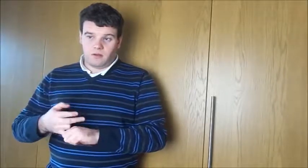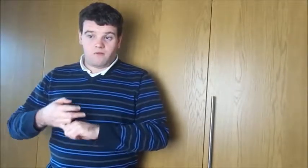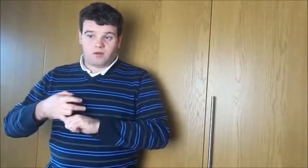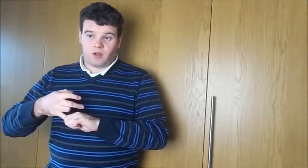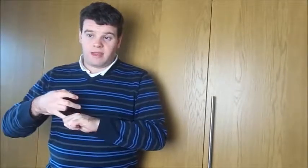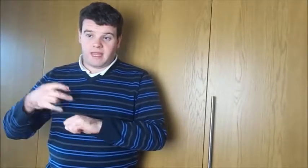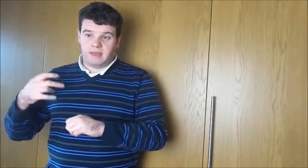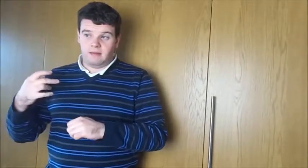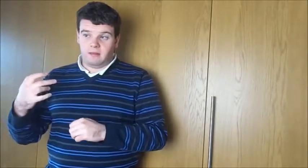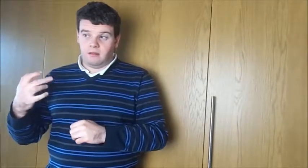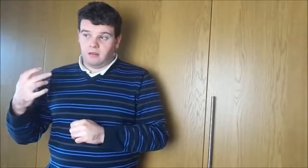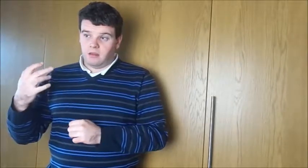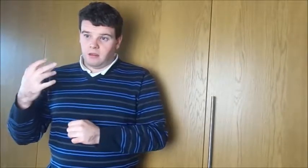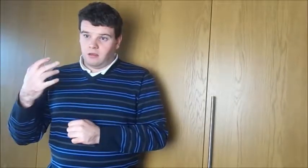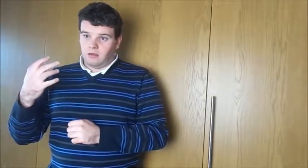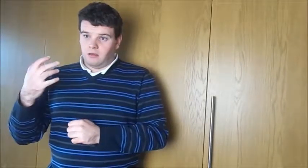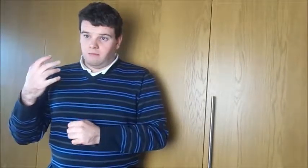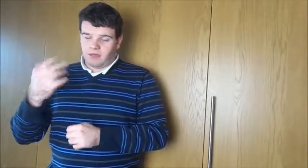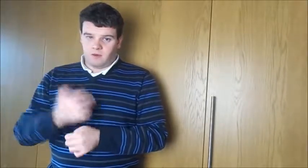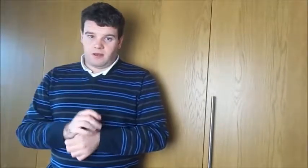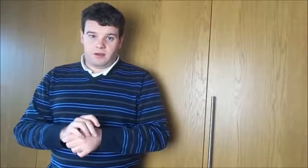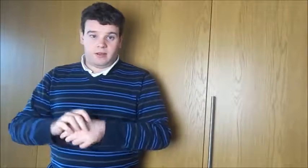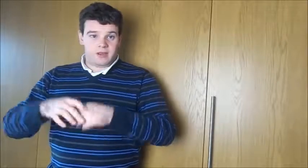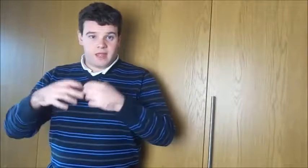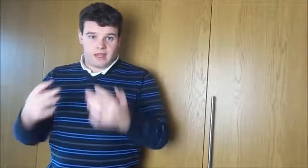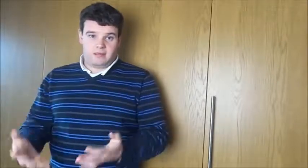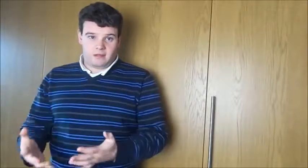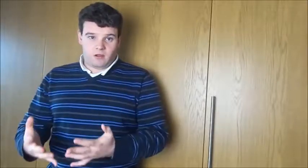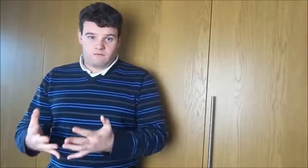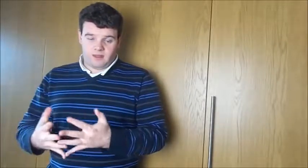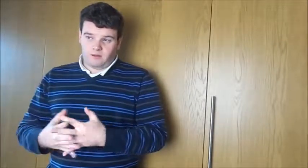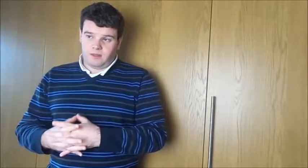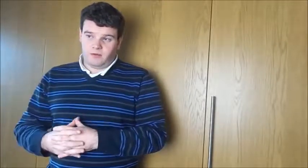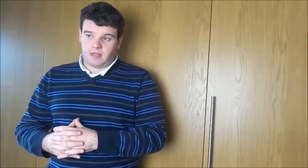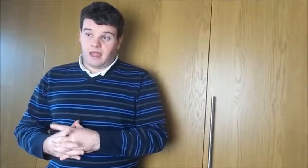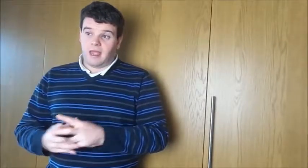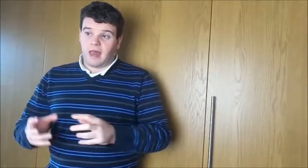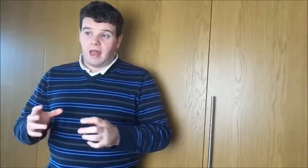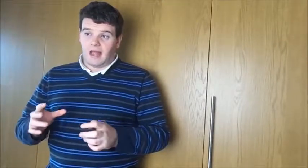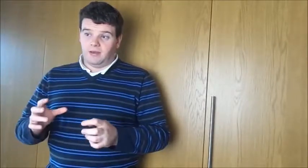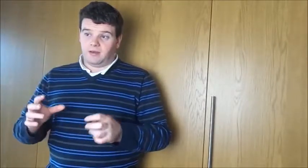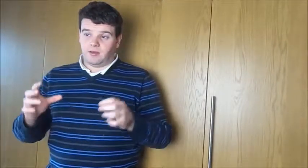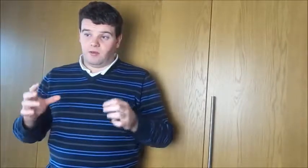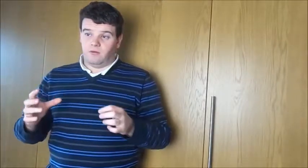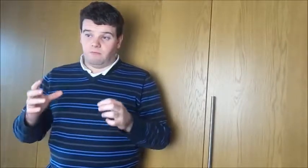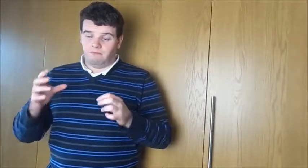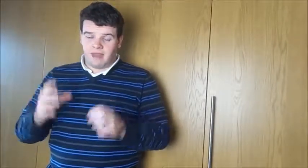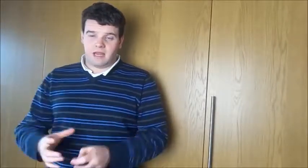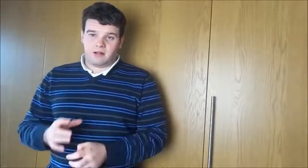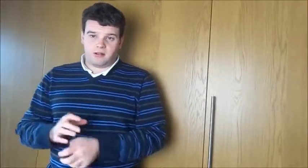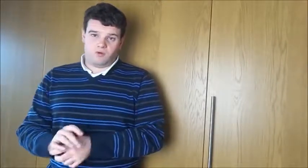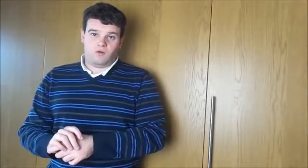Over time, he persuaded her to stay over here in the UK and to make sure